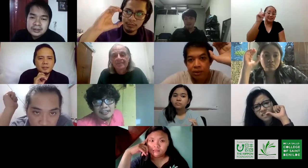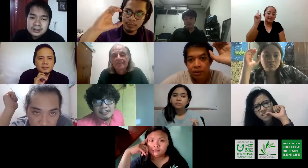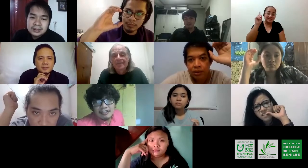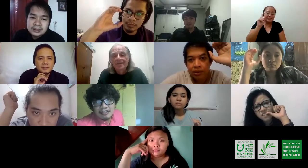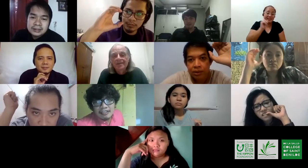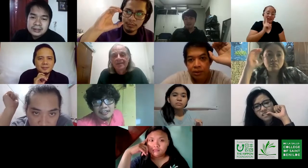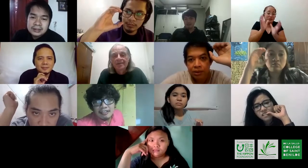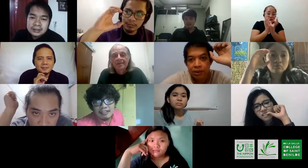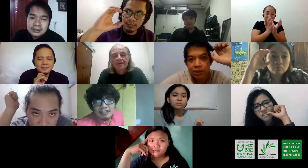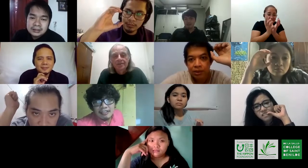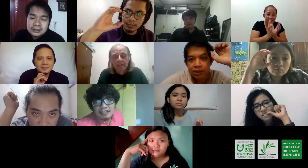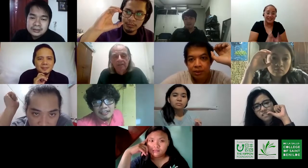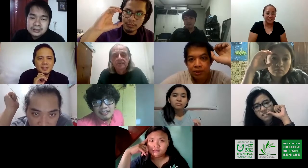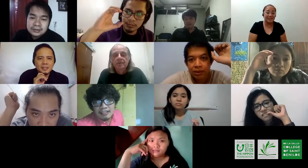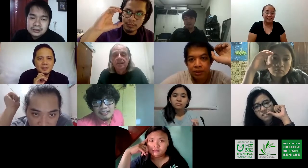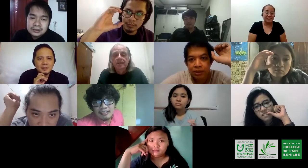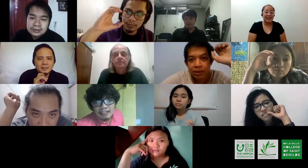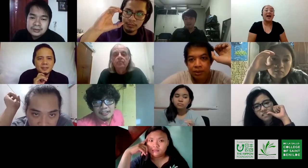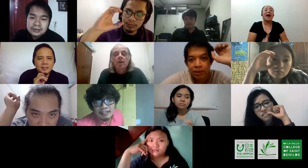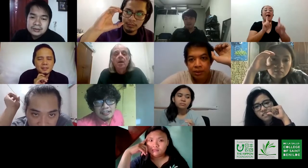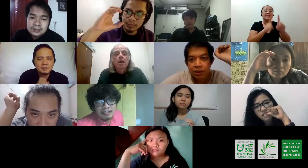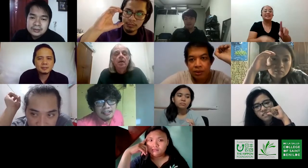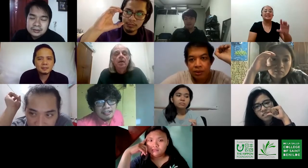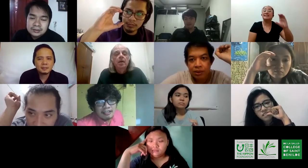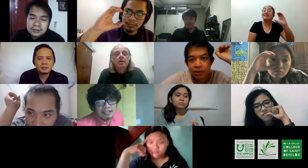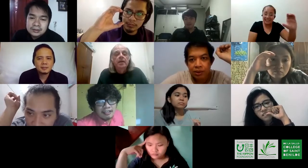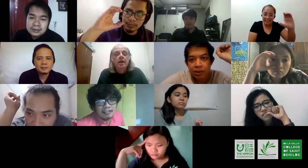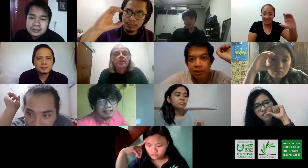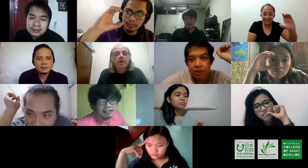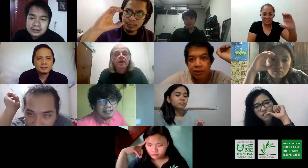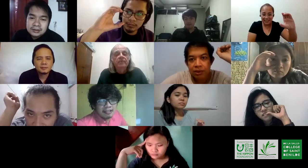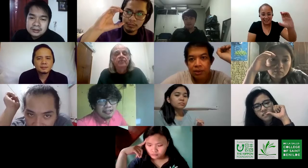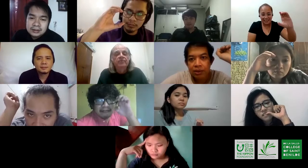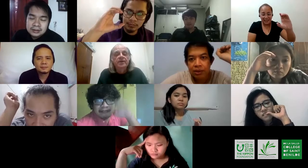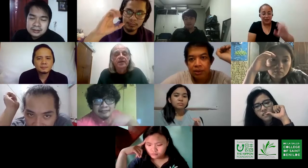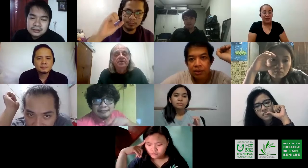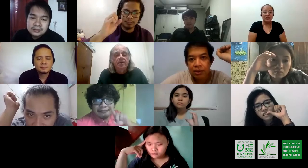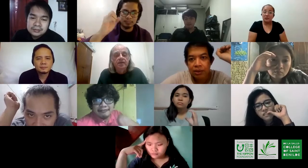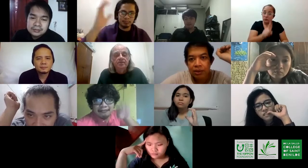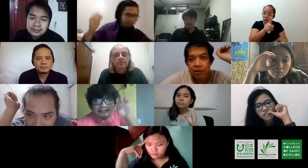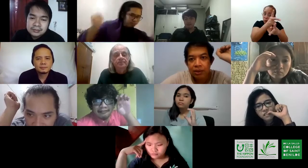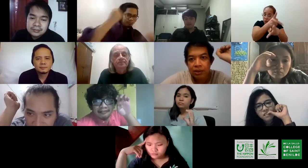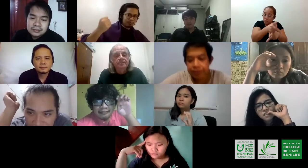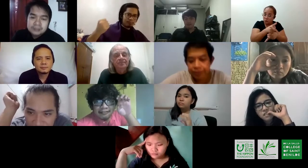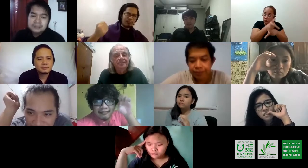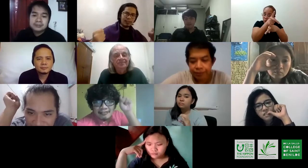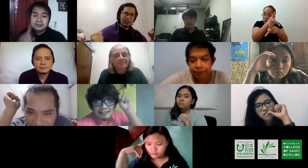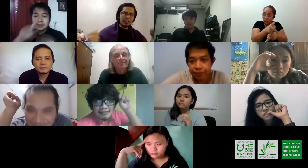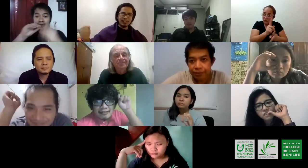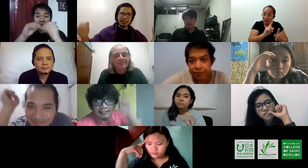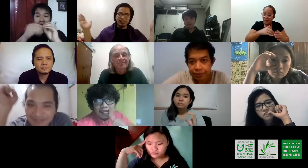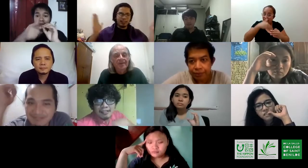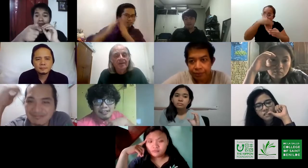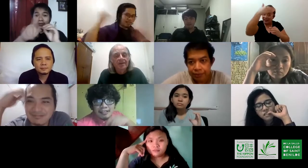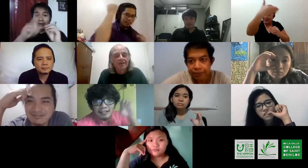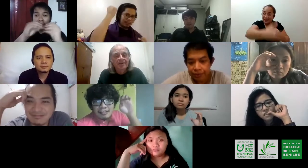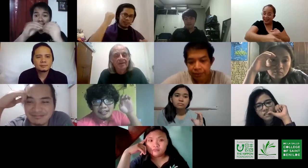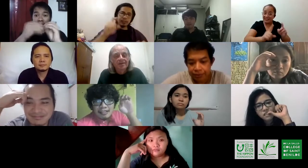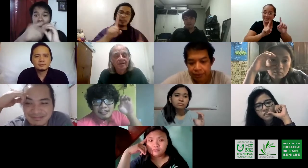C. C, C. right. C. Now be careful for the next answer.